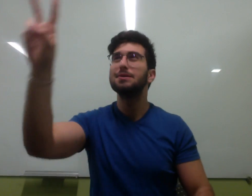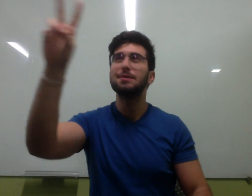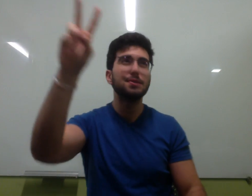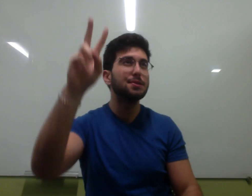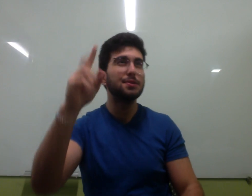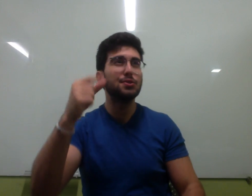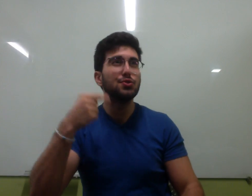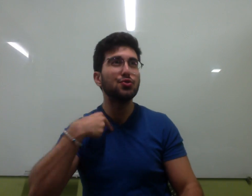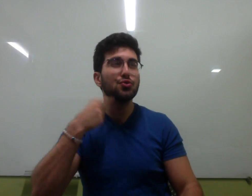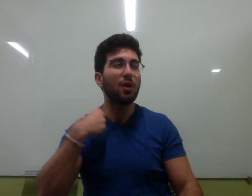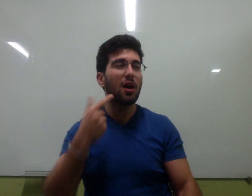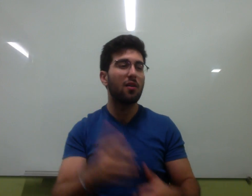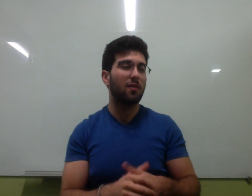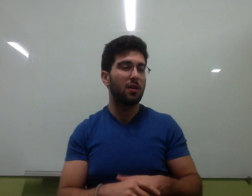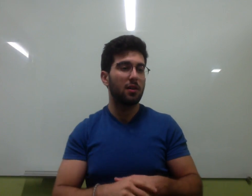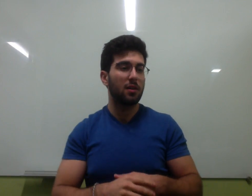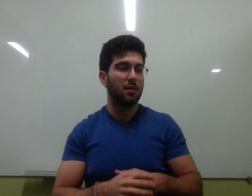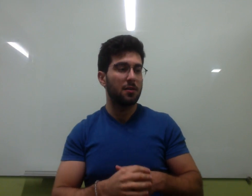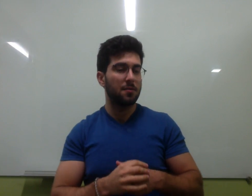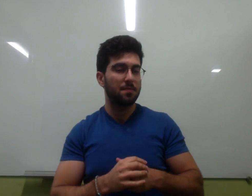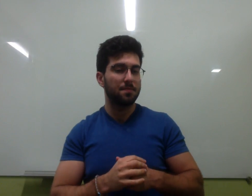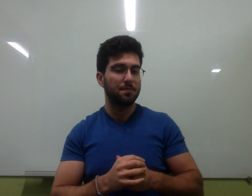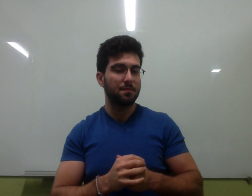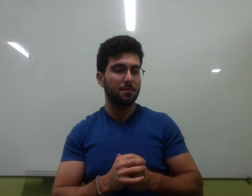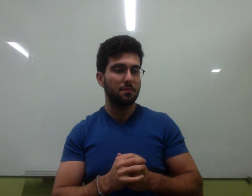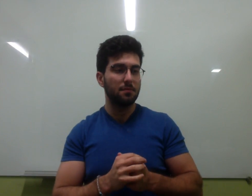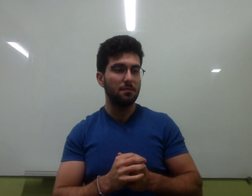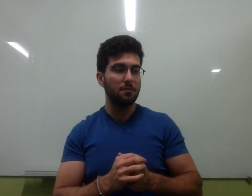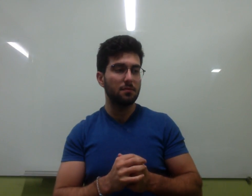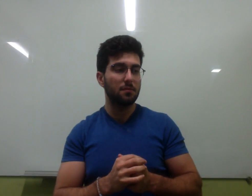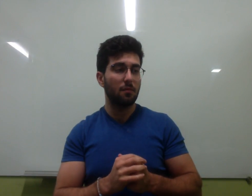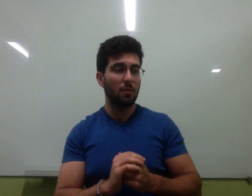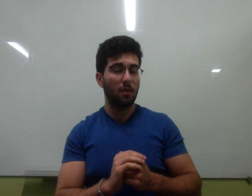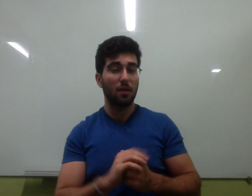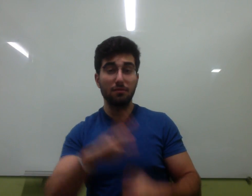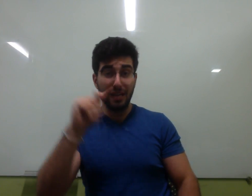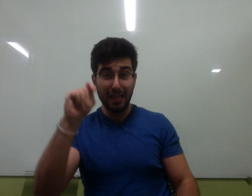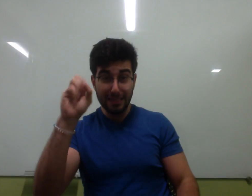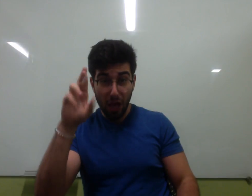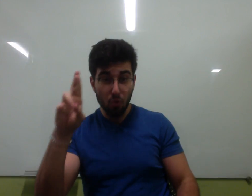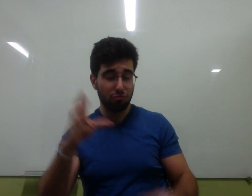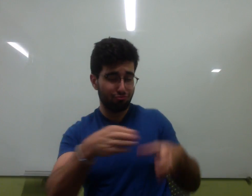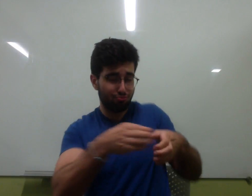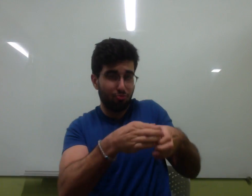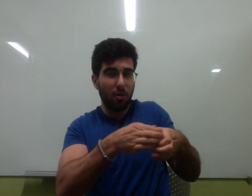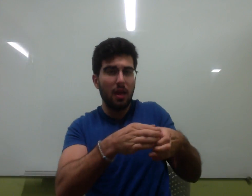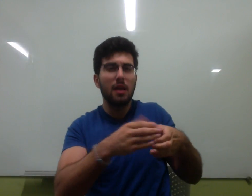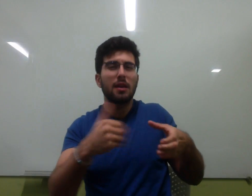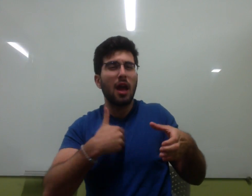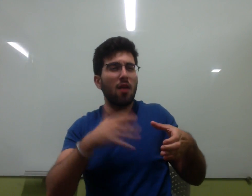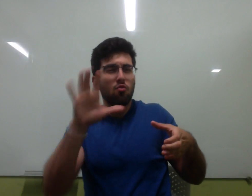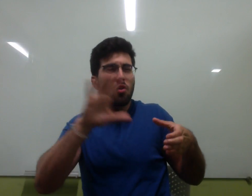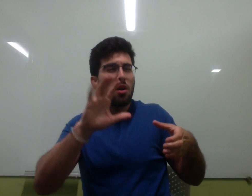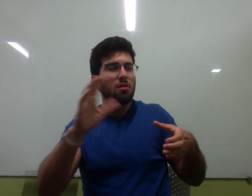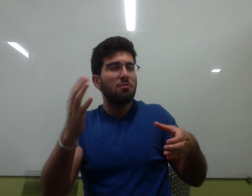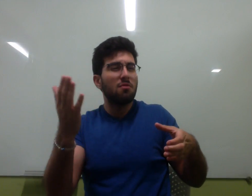commune. Right. A tower can have 10 to 20 members, but it's not like a lot of pecks or